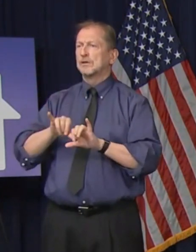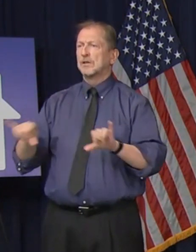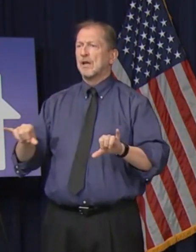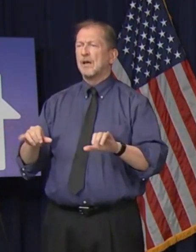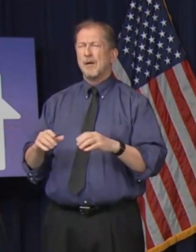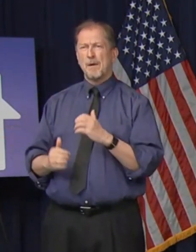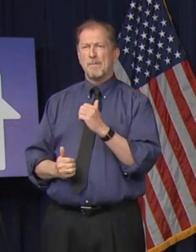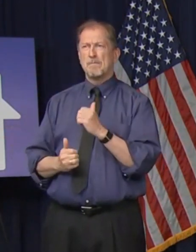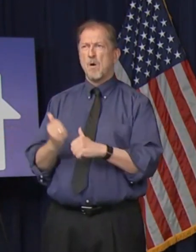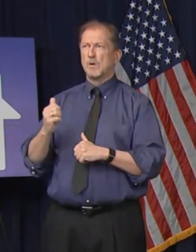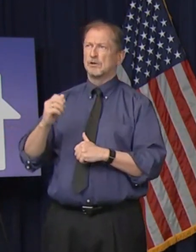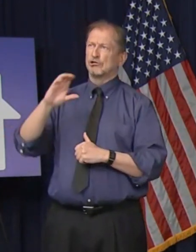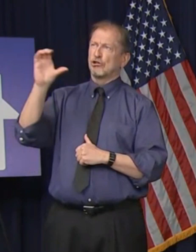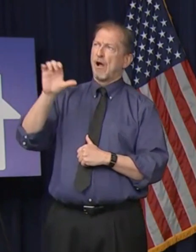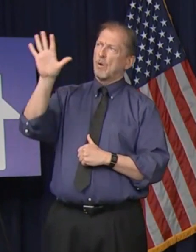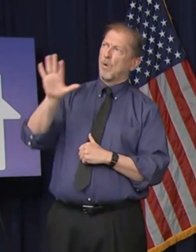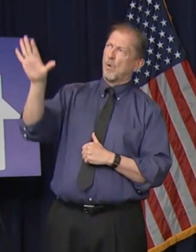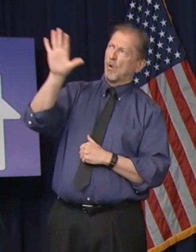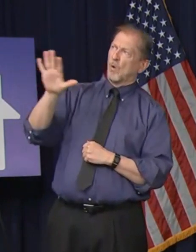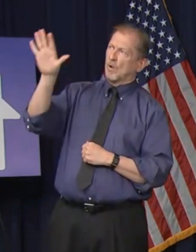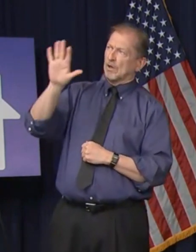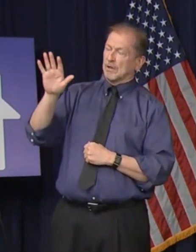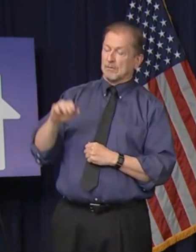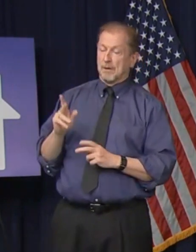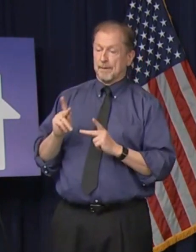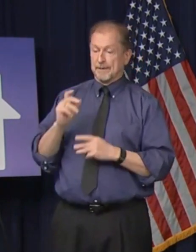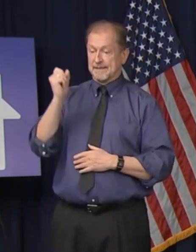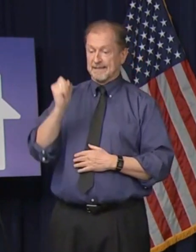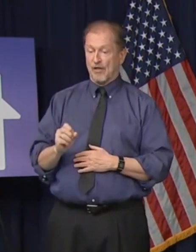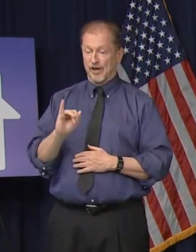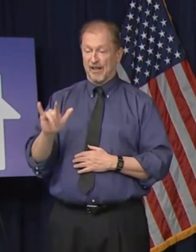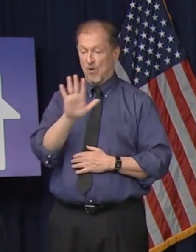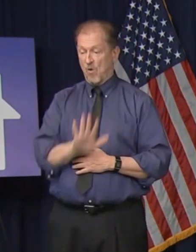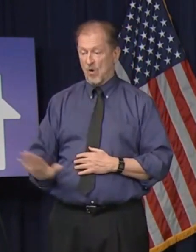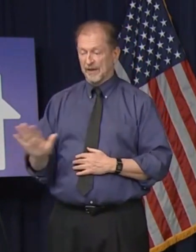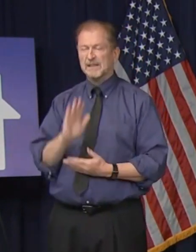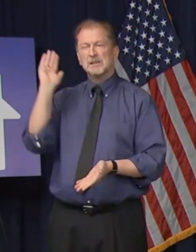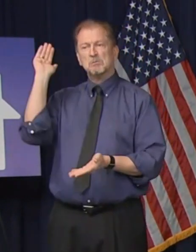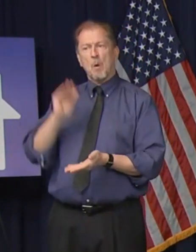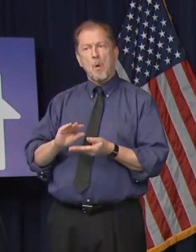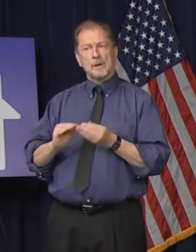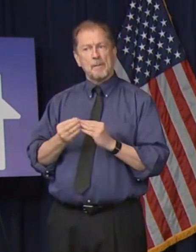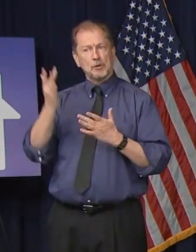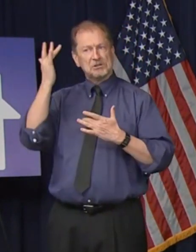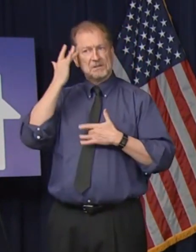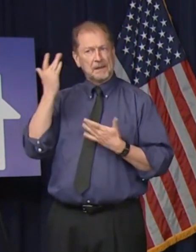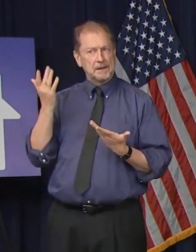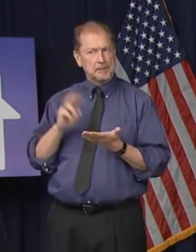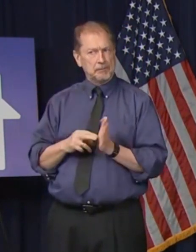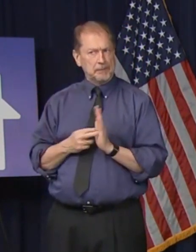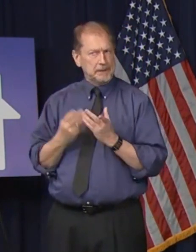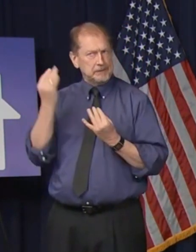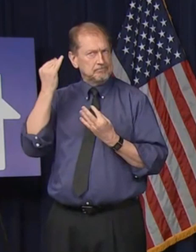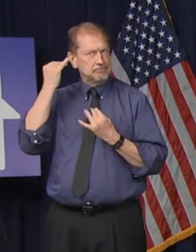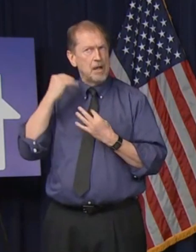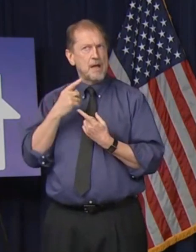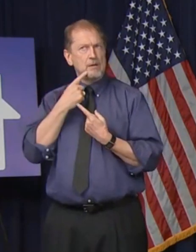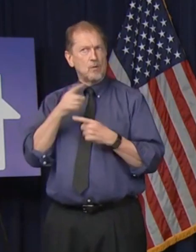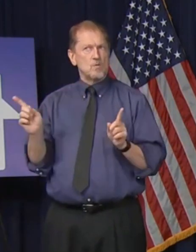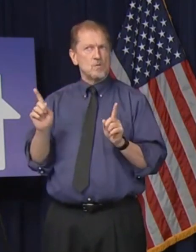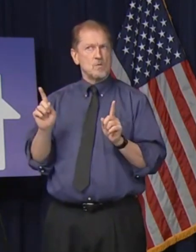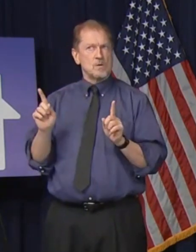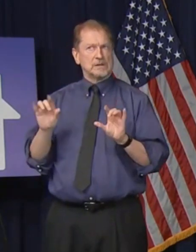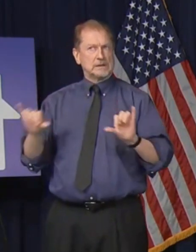northern Illinois. What's your message to residents in downstate and Metro East, where there are just a fraction of the cases and deaths?